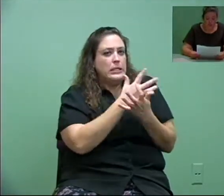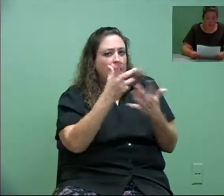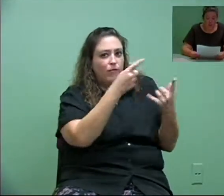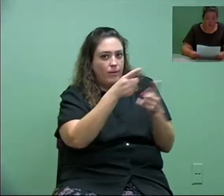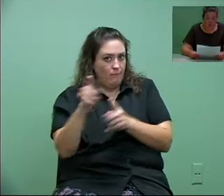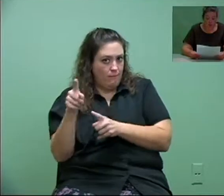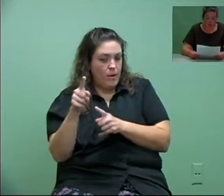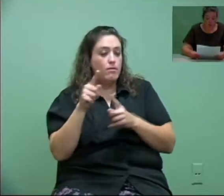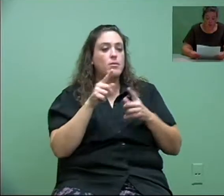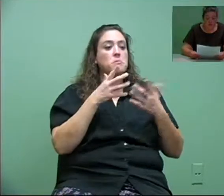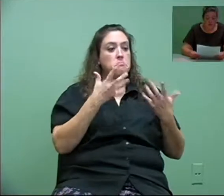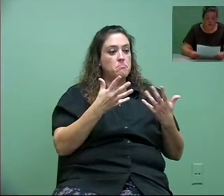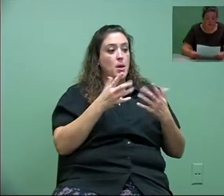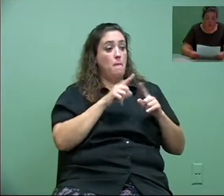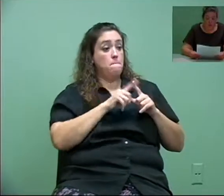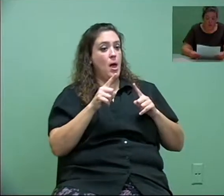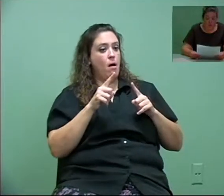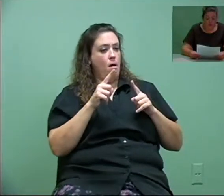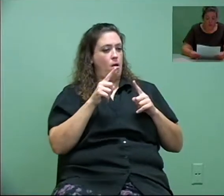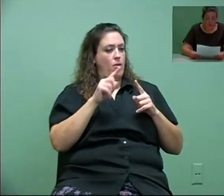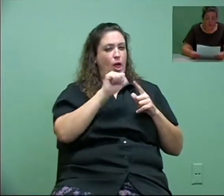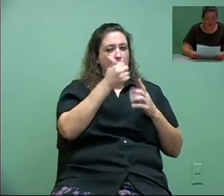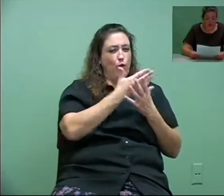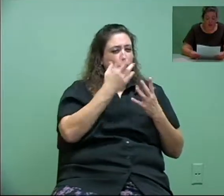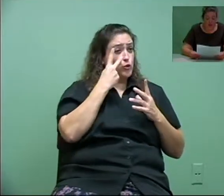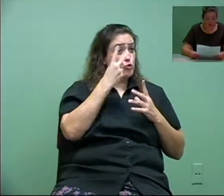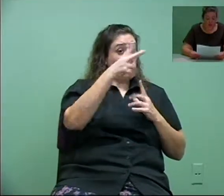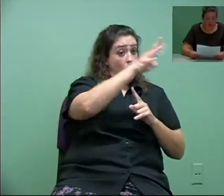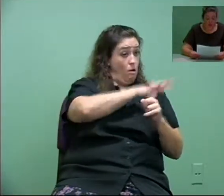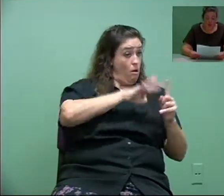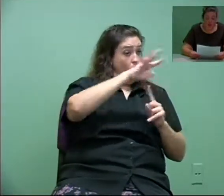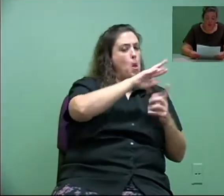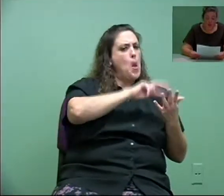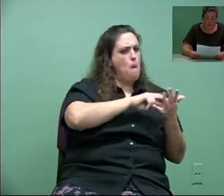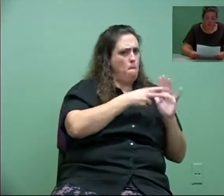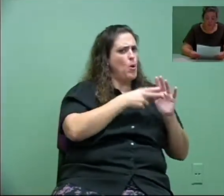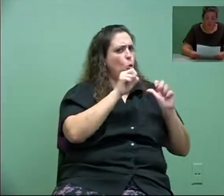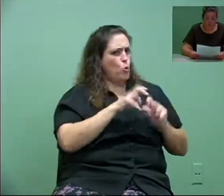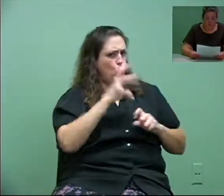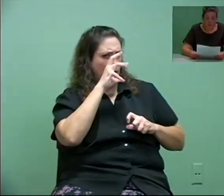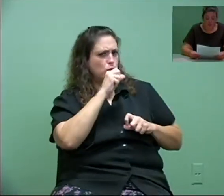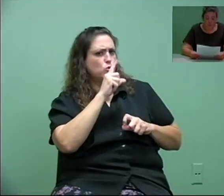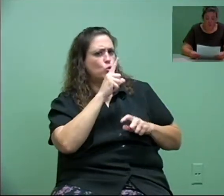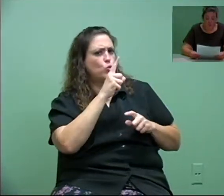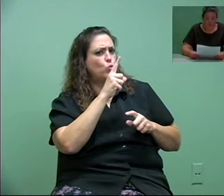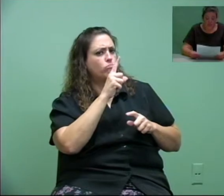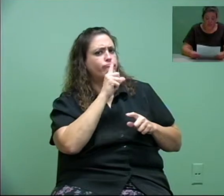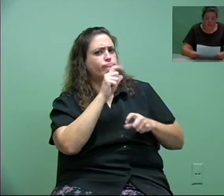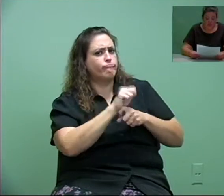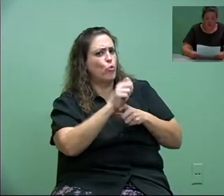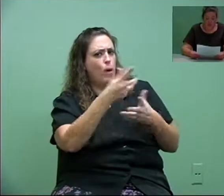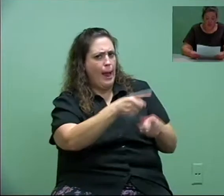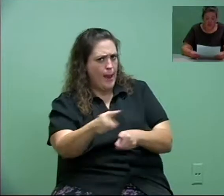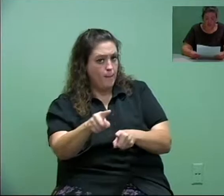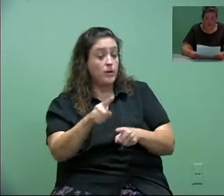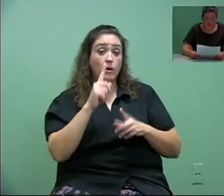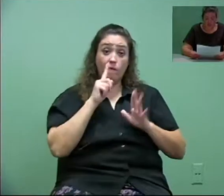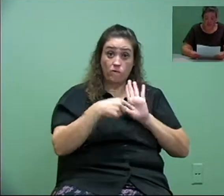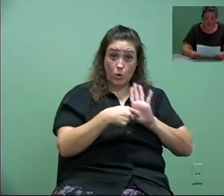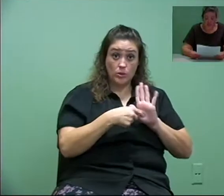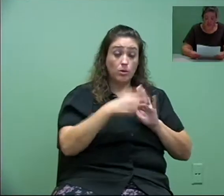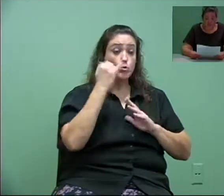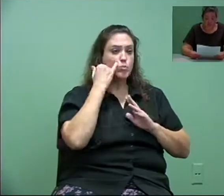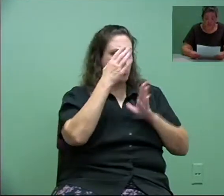testimony, someone could conclude that the fact in question had occurred. For example, if a witness testified that she